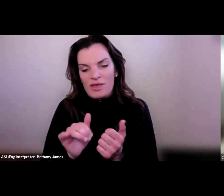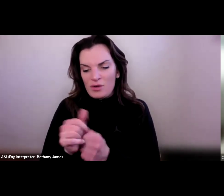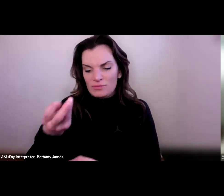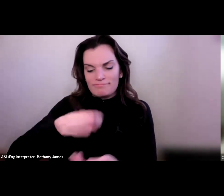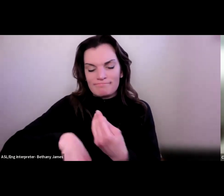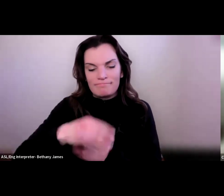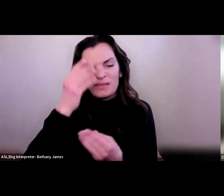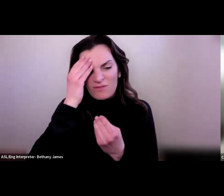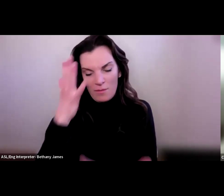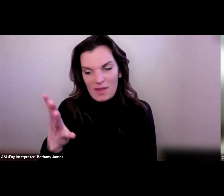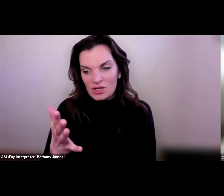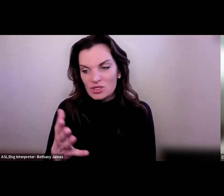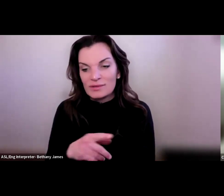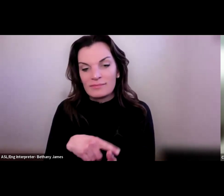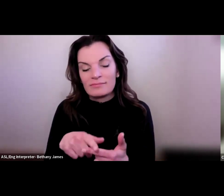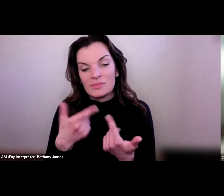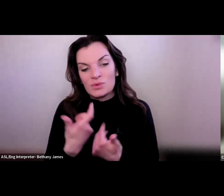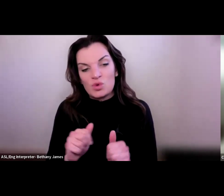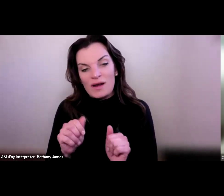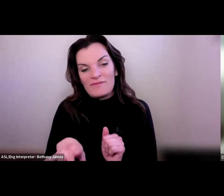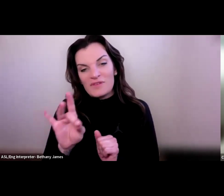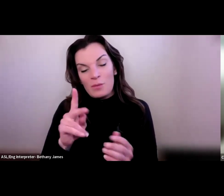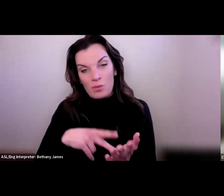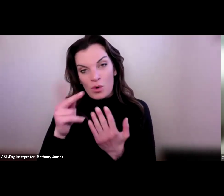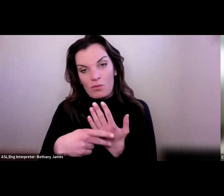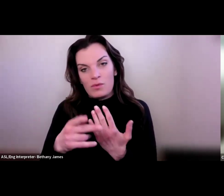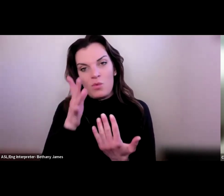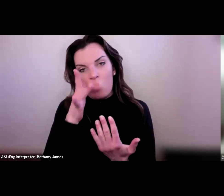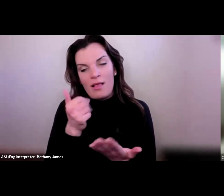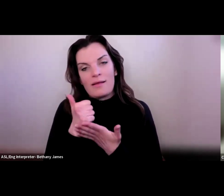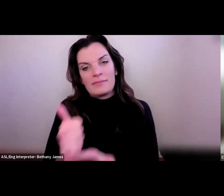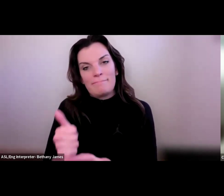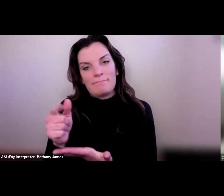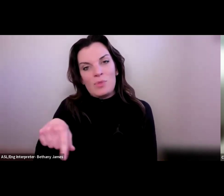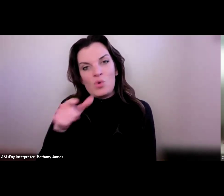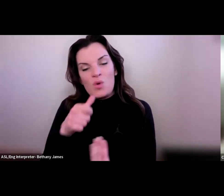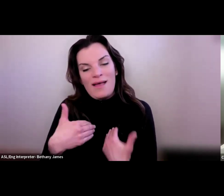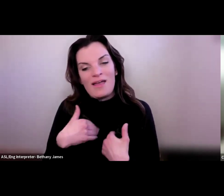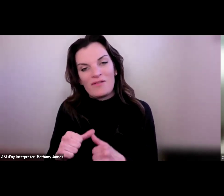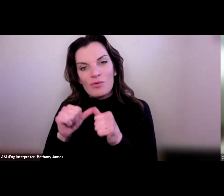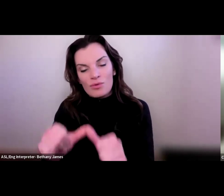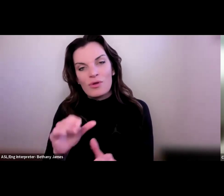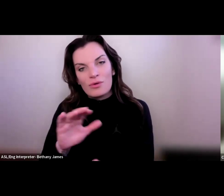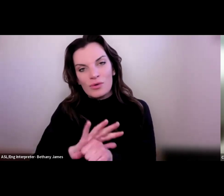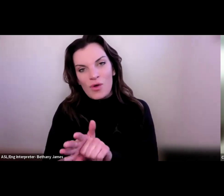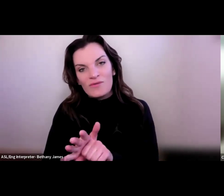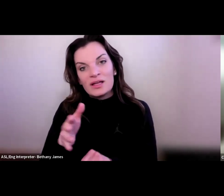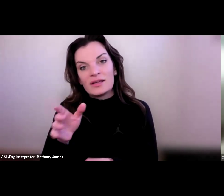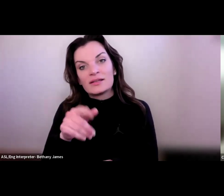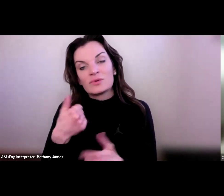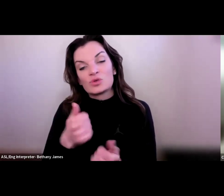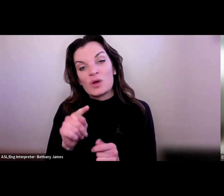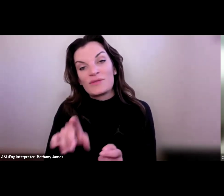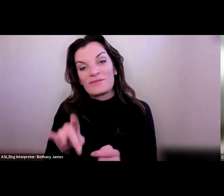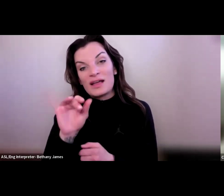between ourselves, and then trying to find programs that will benefit long COVID patients and bring them to the forefront, particularly trying to find